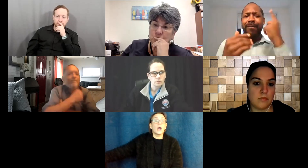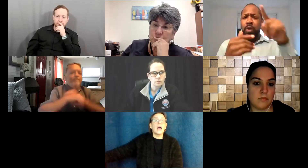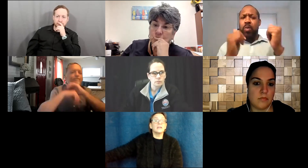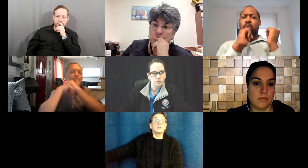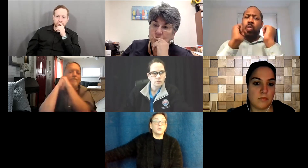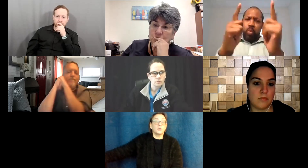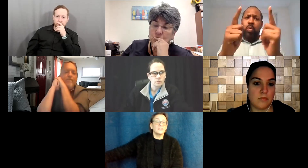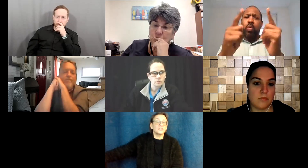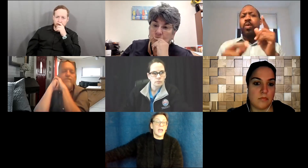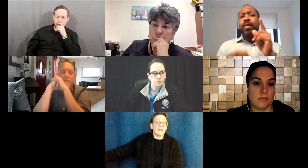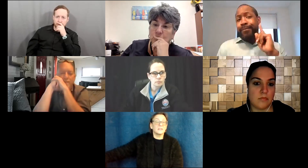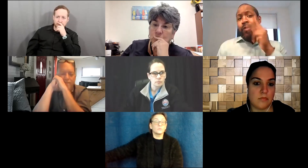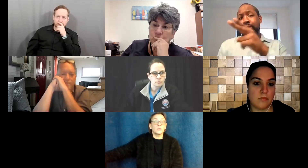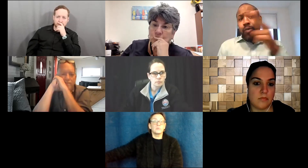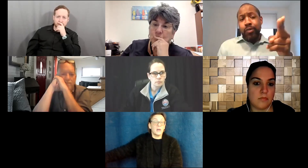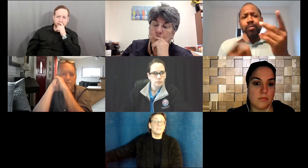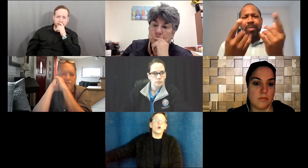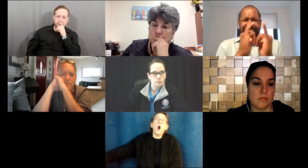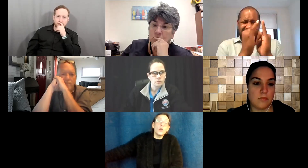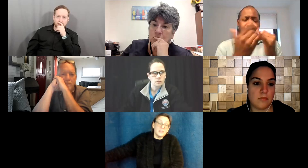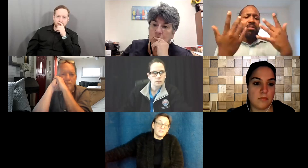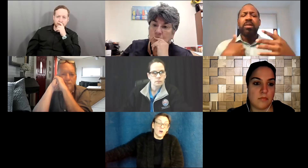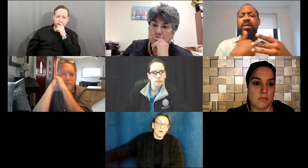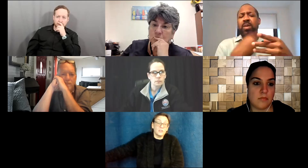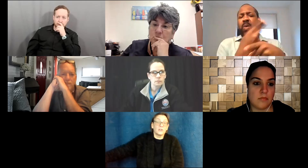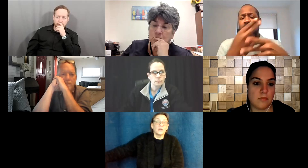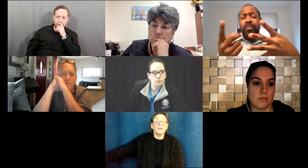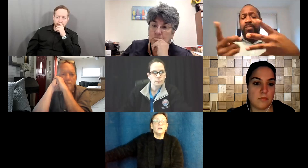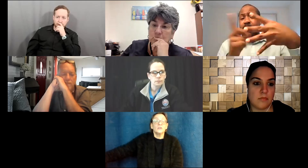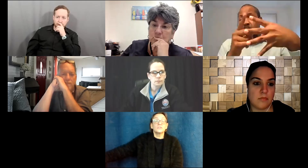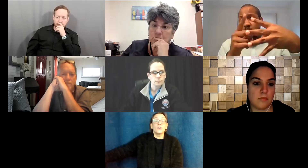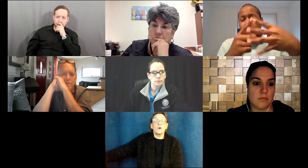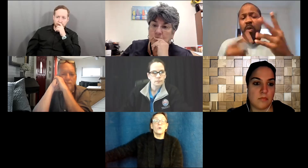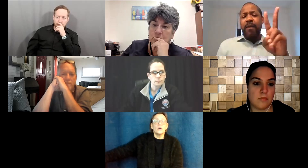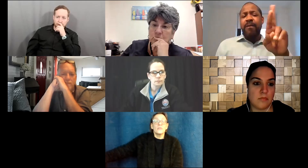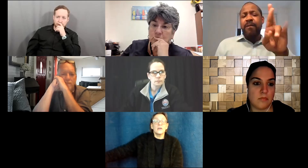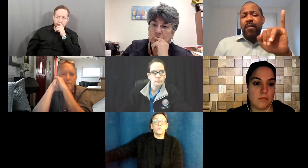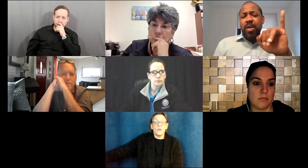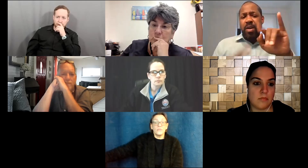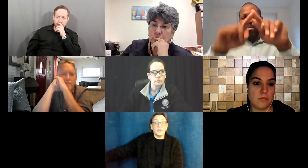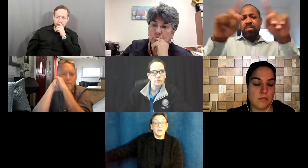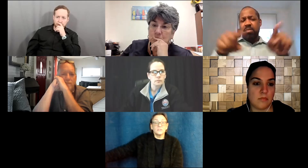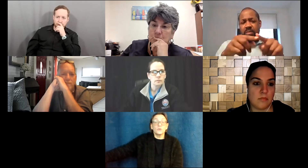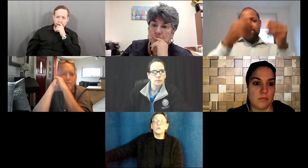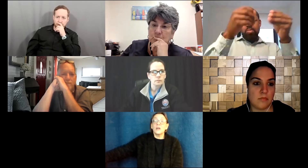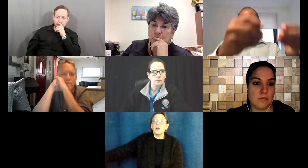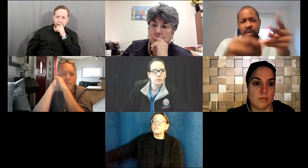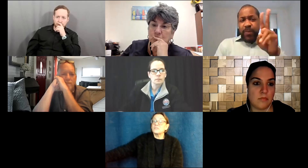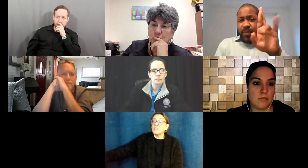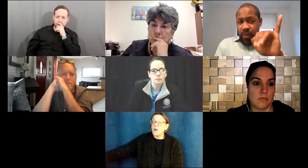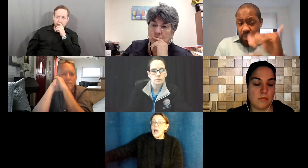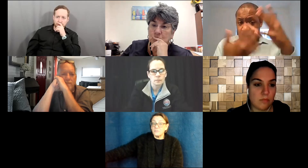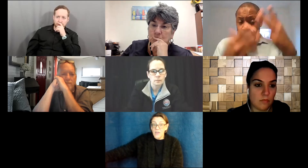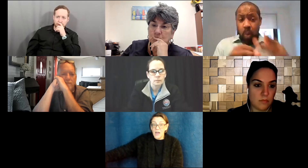out what kind of communication access we can provide for all deaf and hard of hearing. So that's one thing. So we are